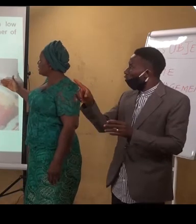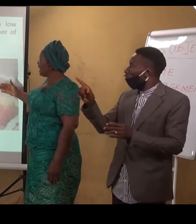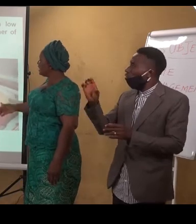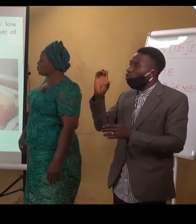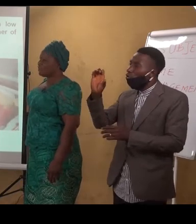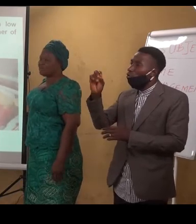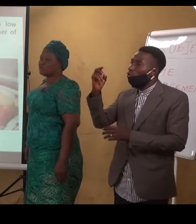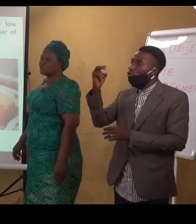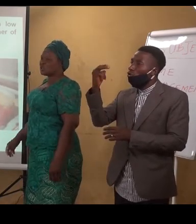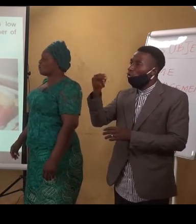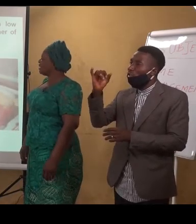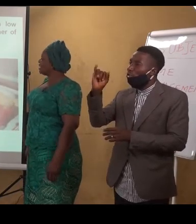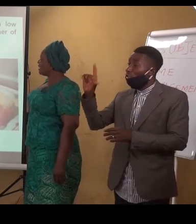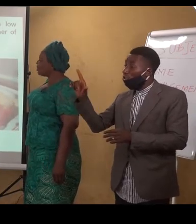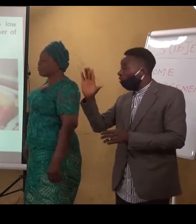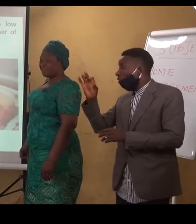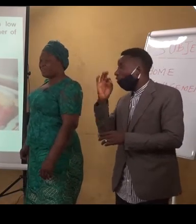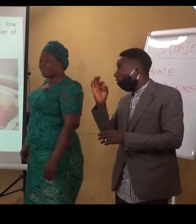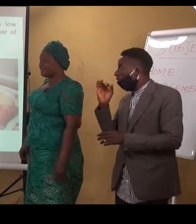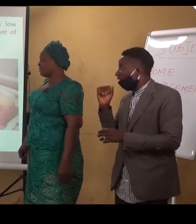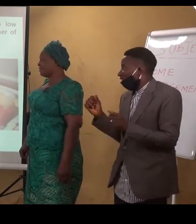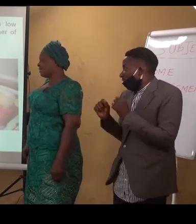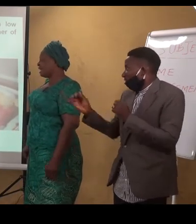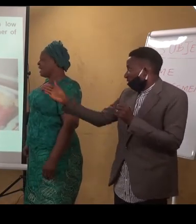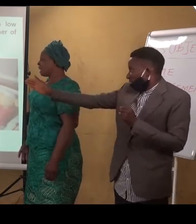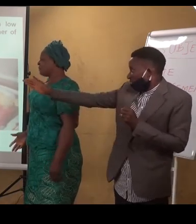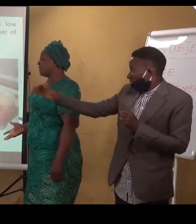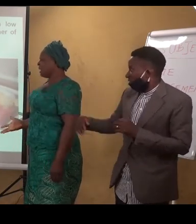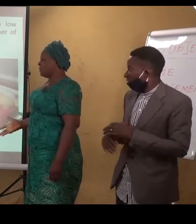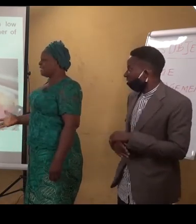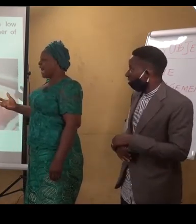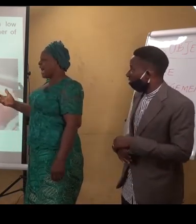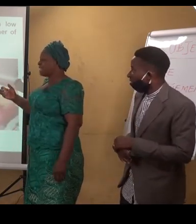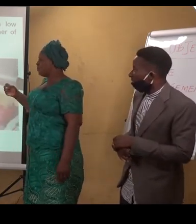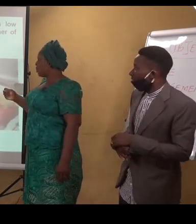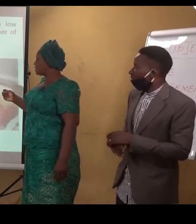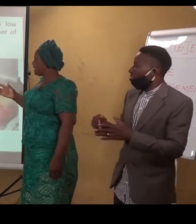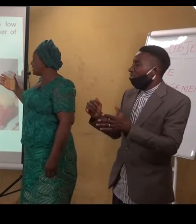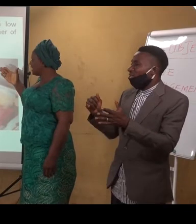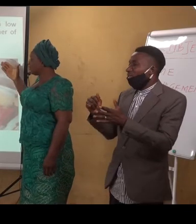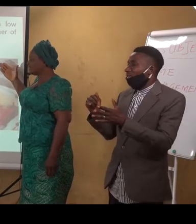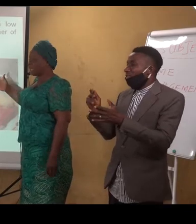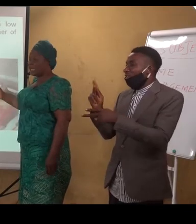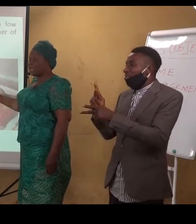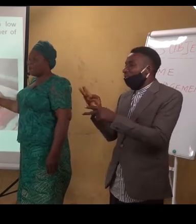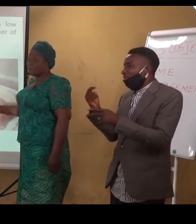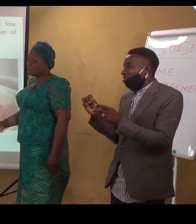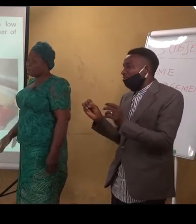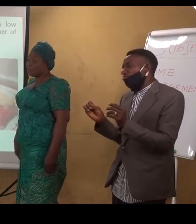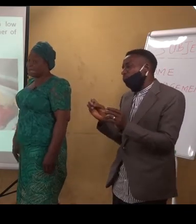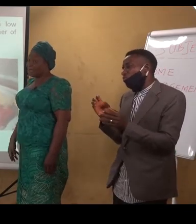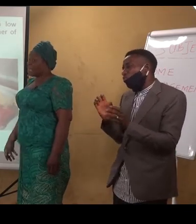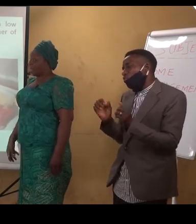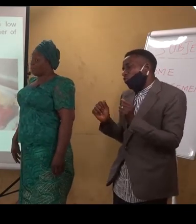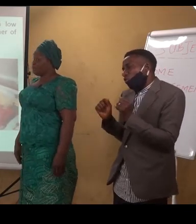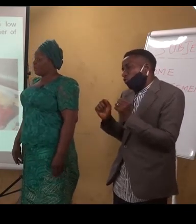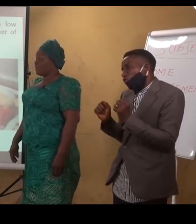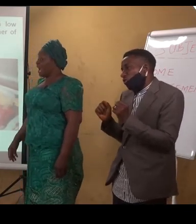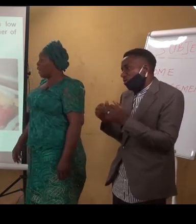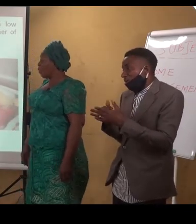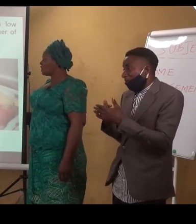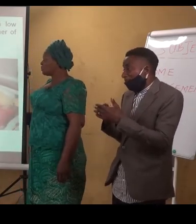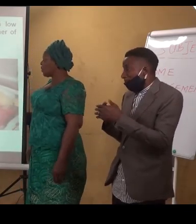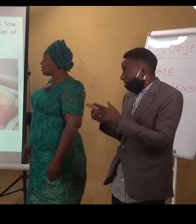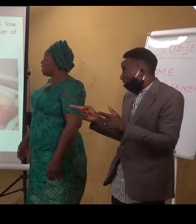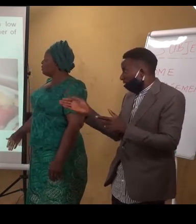and the freezer is where food is stored under 0 degrees centigrade, keeping them in ice block, and this will take a longer period of time before